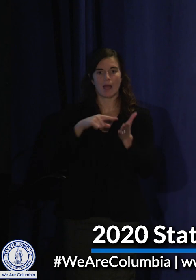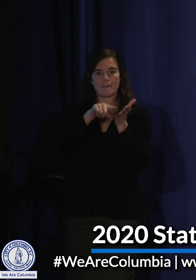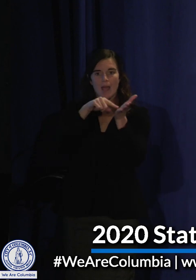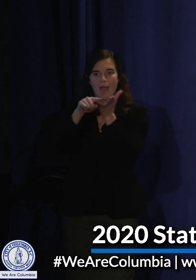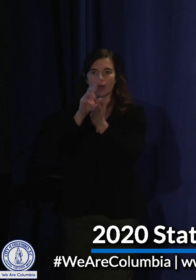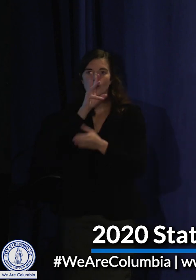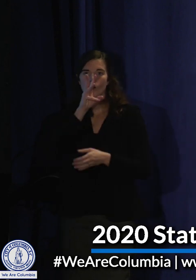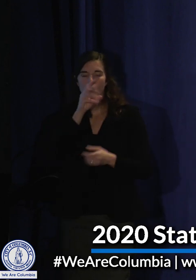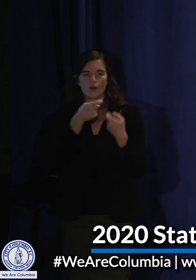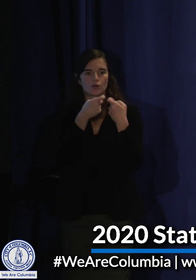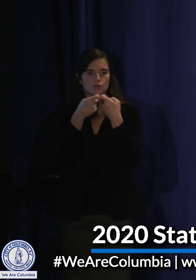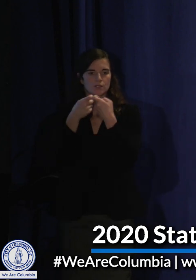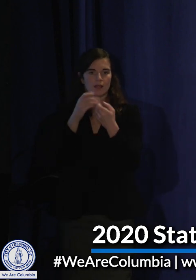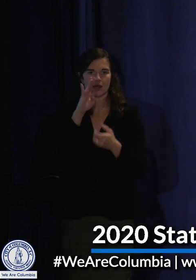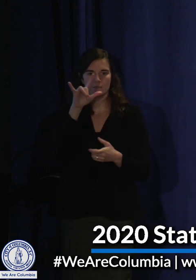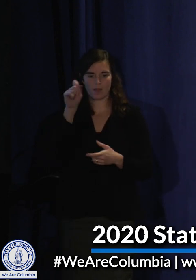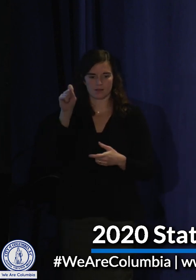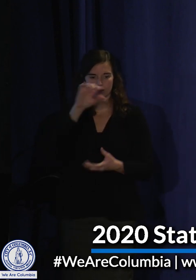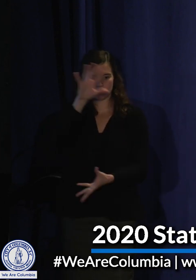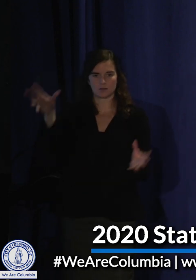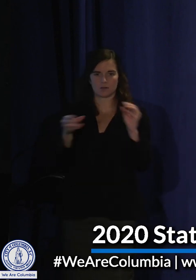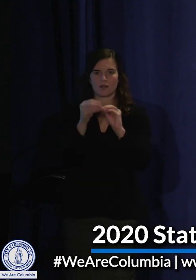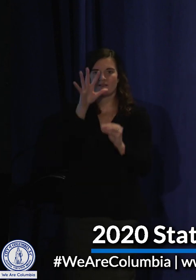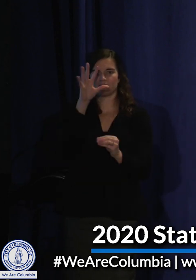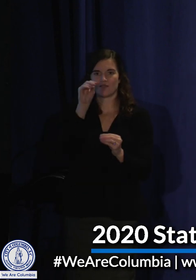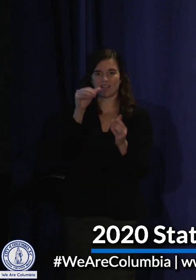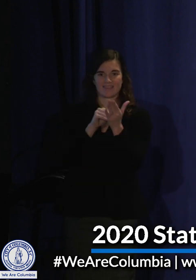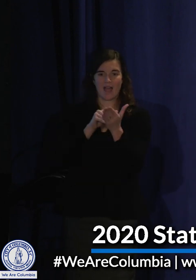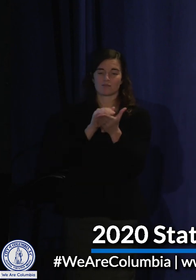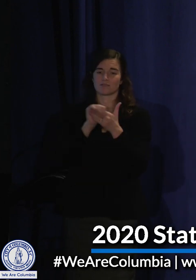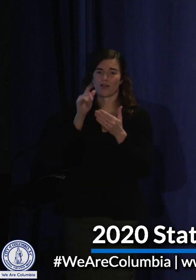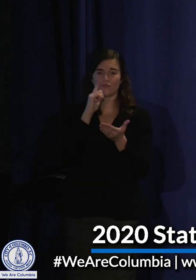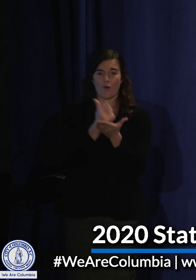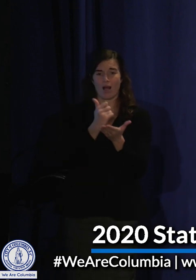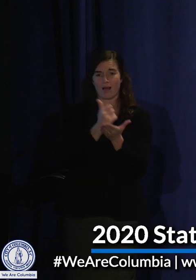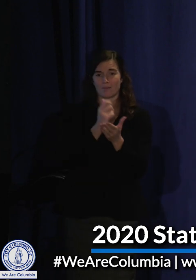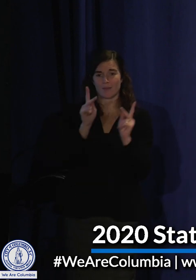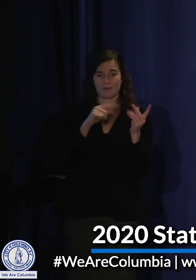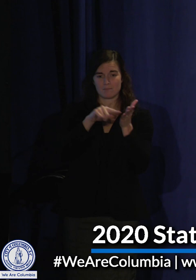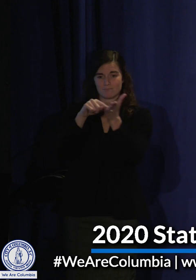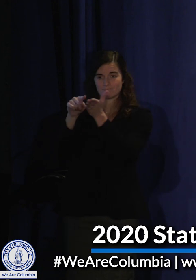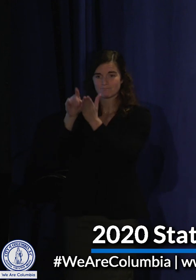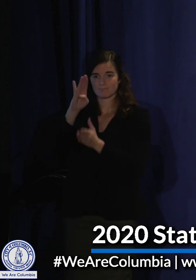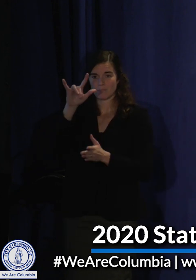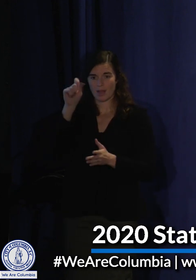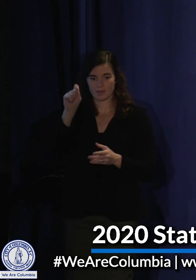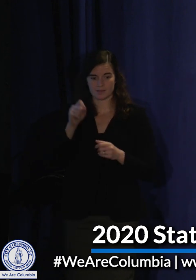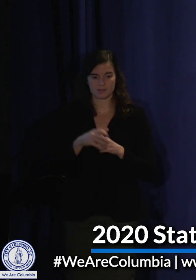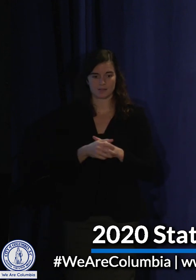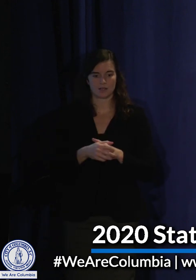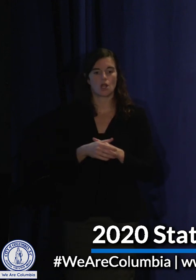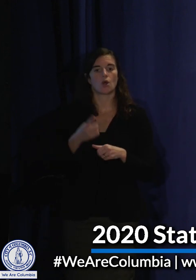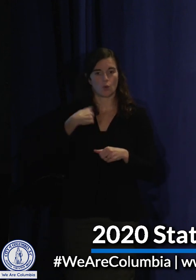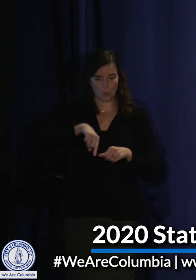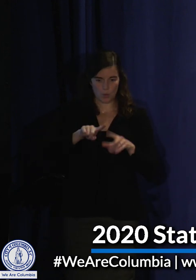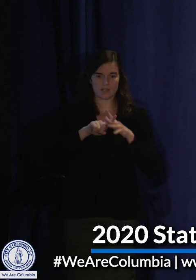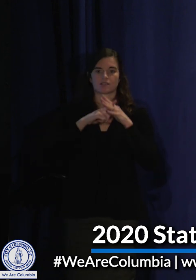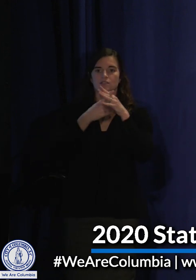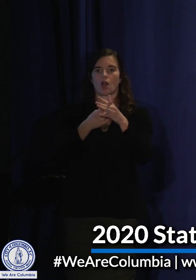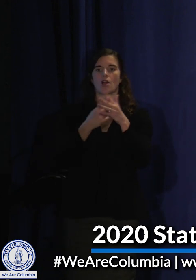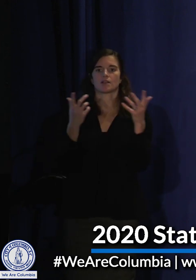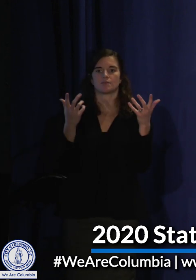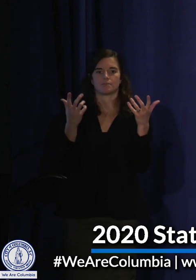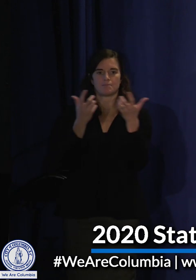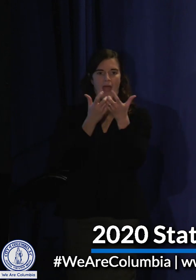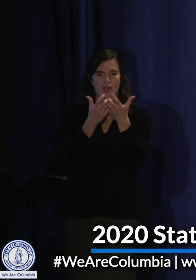bills, totaling nearly $50,000 in assistance. Ms. Devine, we opened up match funding for children's